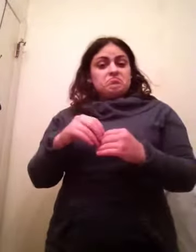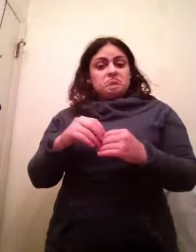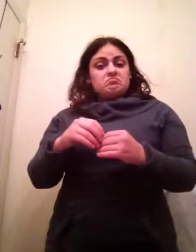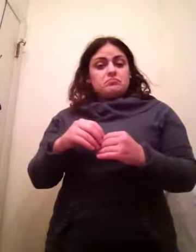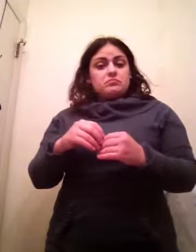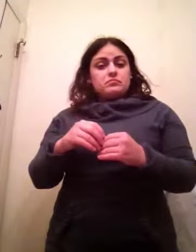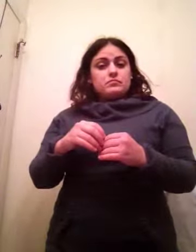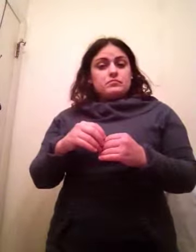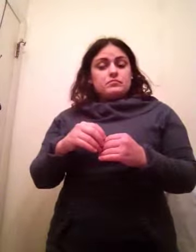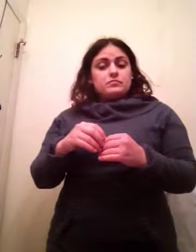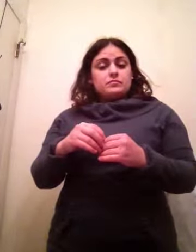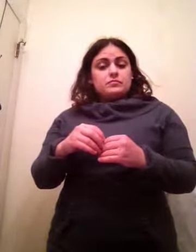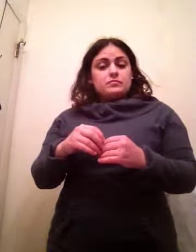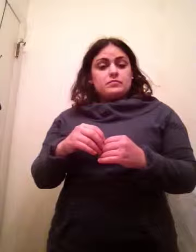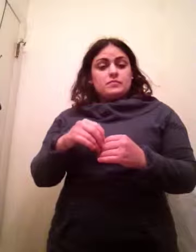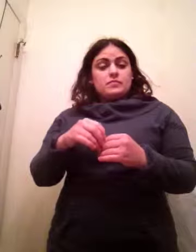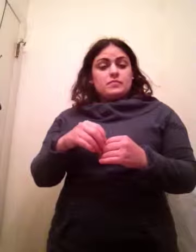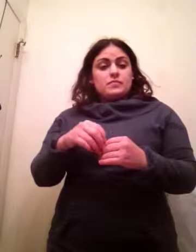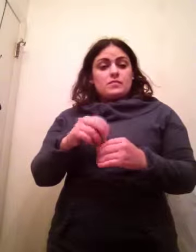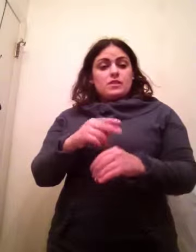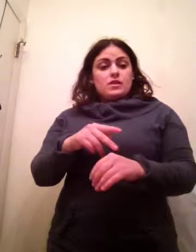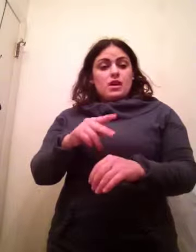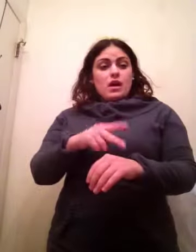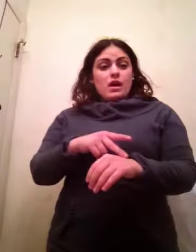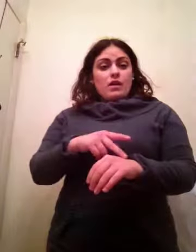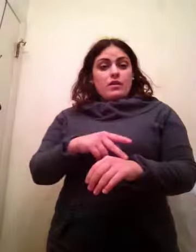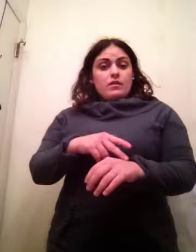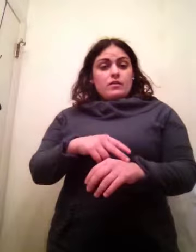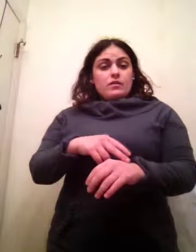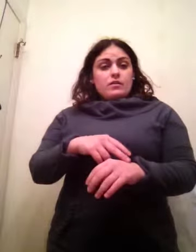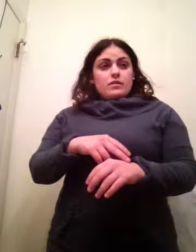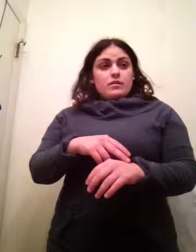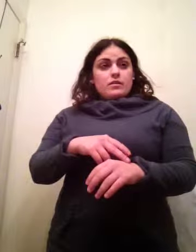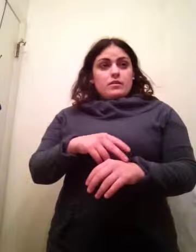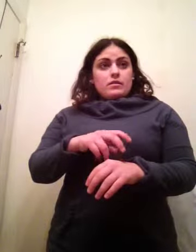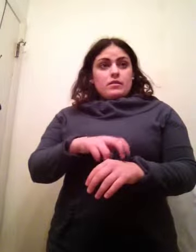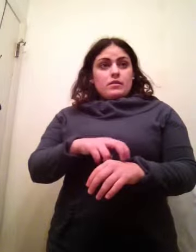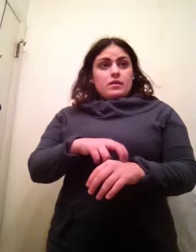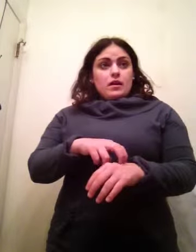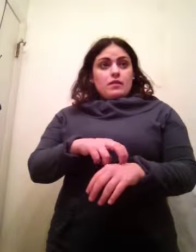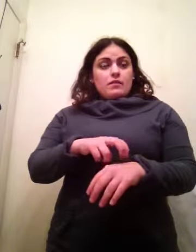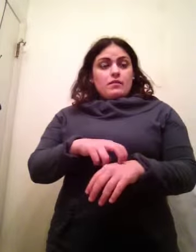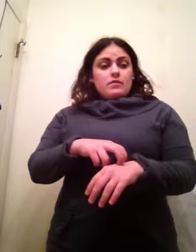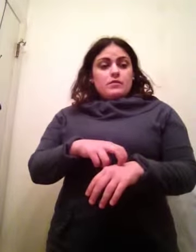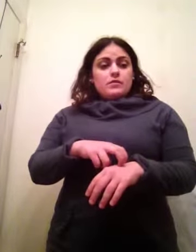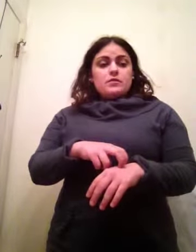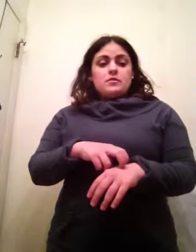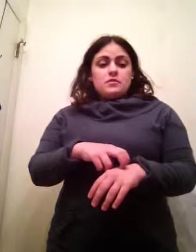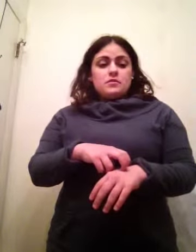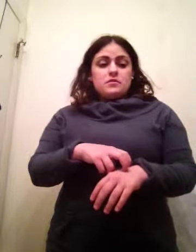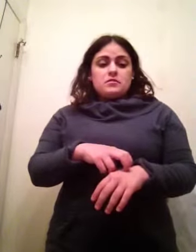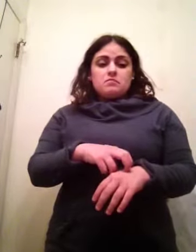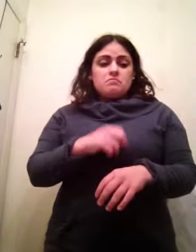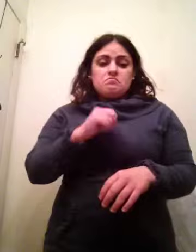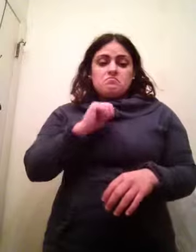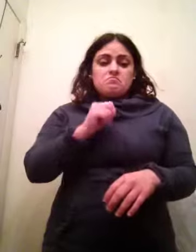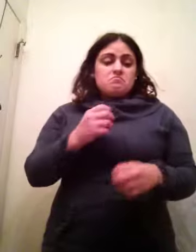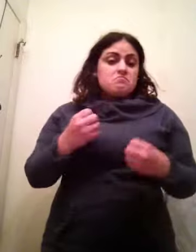so they didn't want to farm because they had starved on the farm. So they wanted to try something different, and they came and they lived in the cities in the North. What are we going